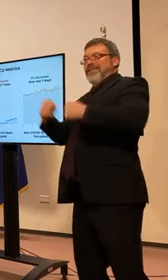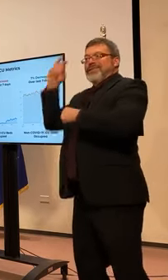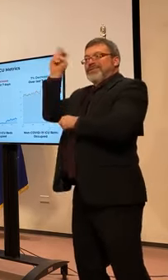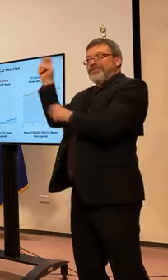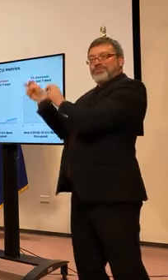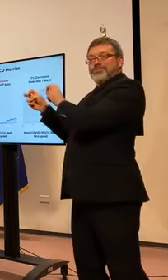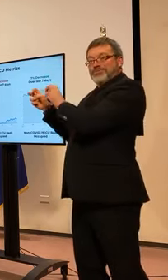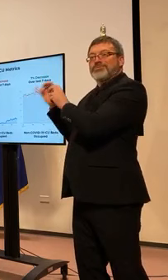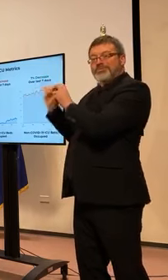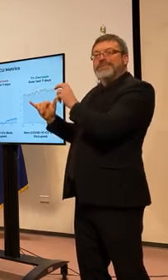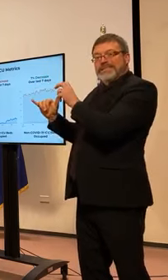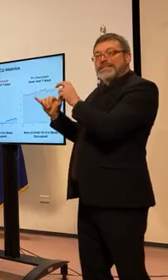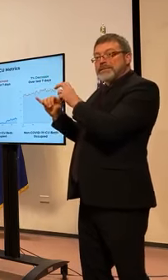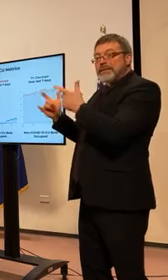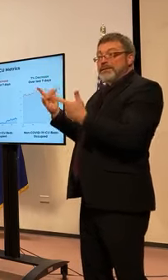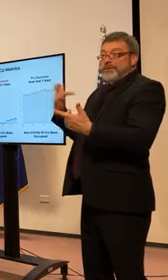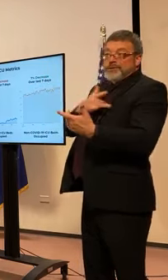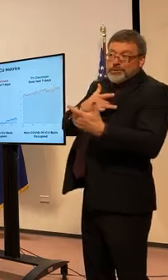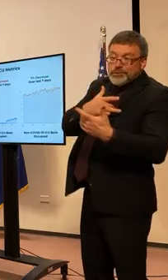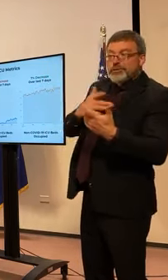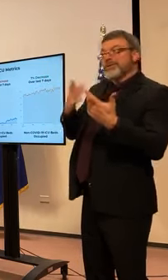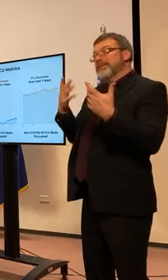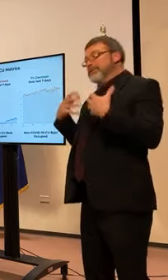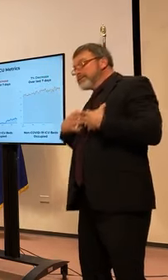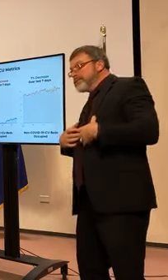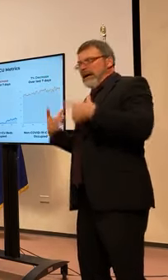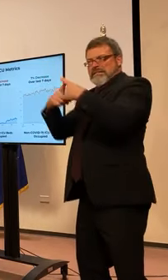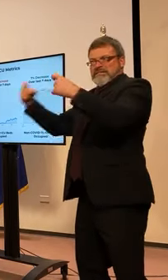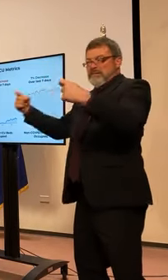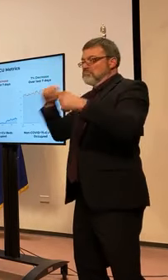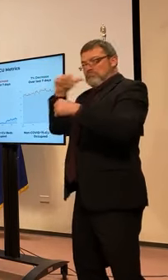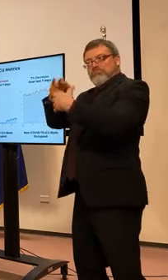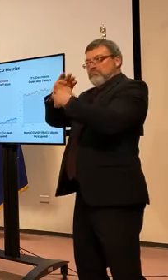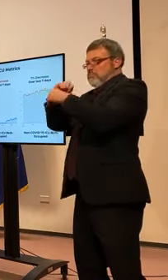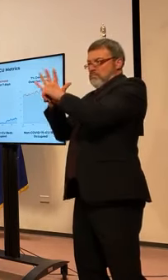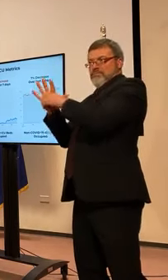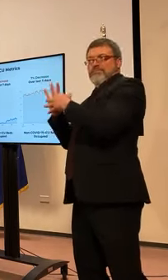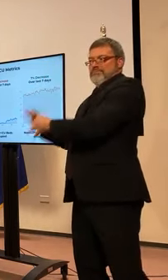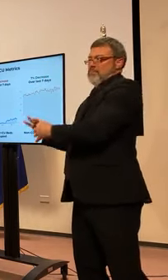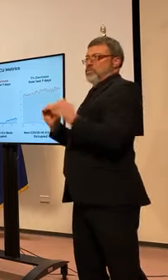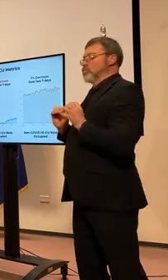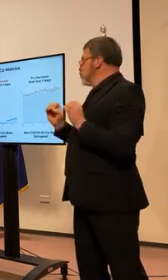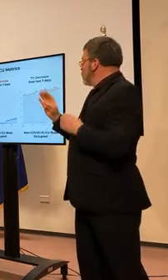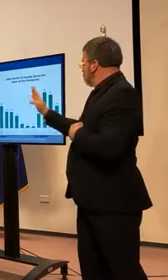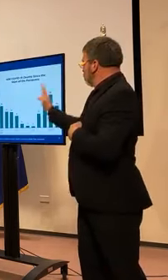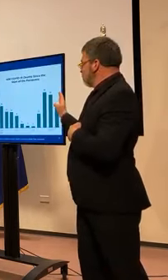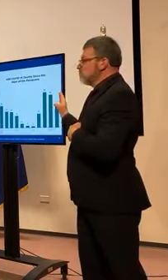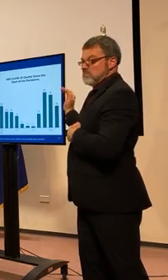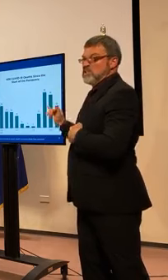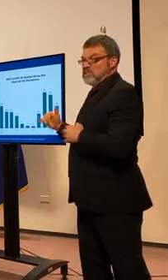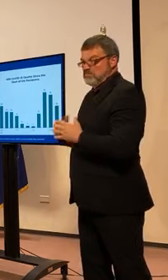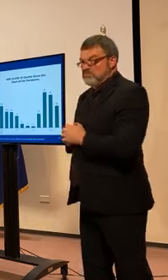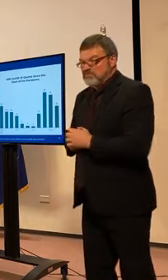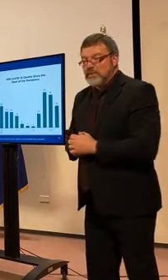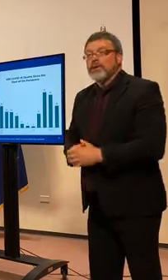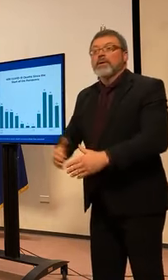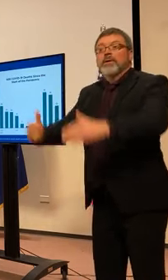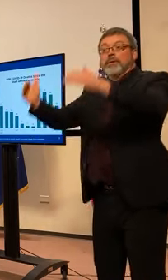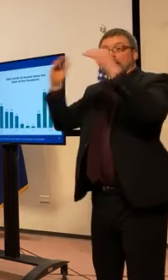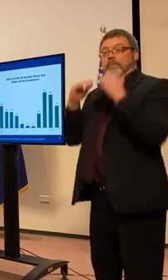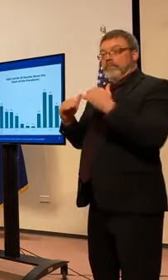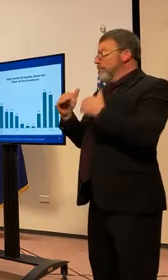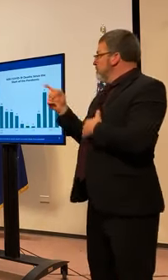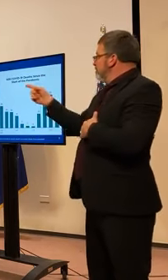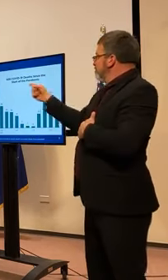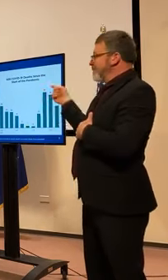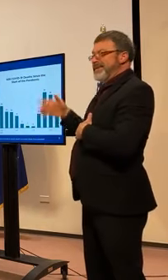are requiring hospitalization for things other than COVID. And that includes the ICU as well. Looking at the fatality numbers